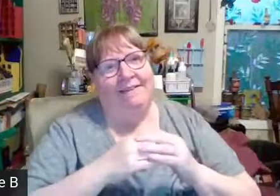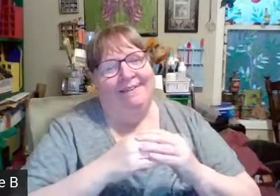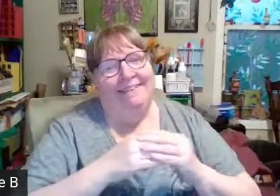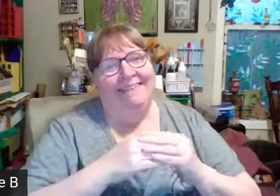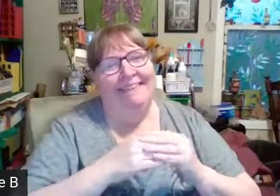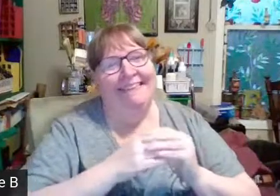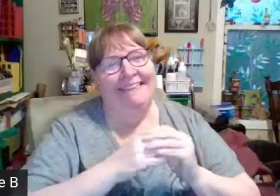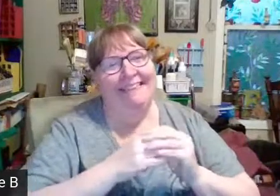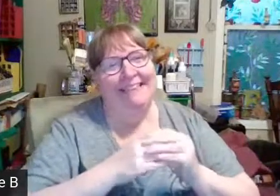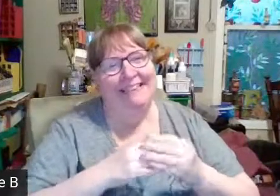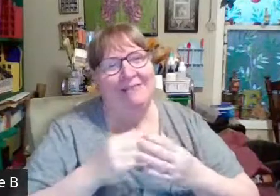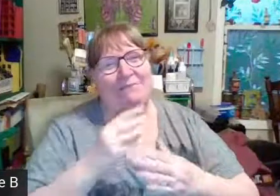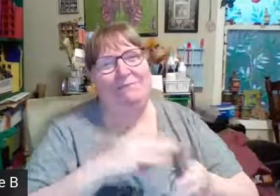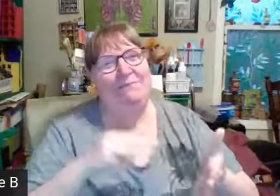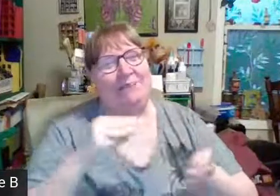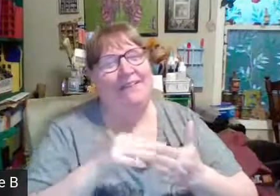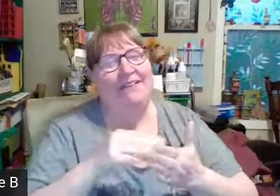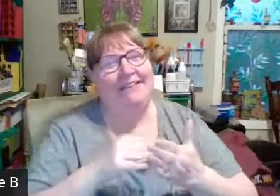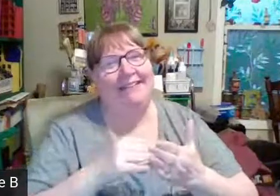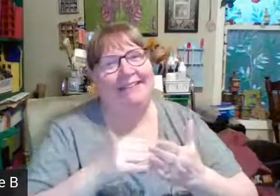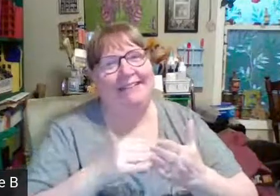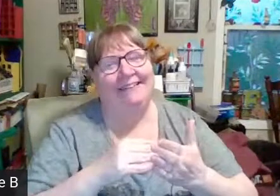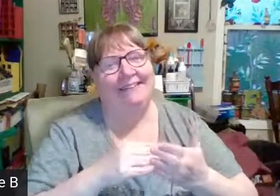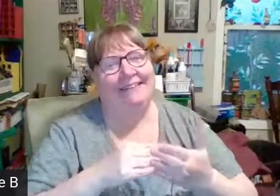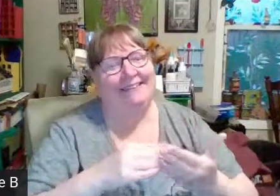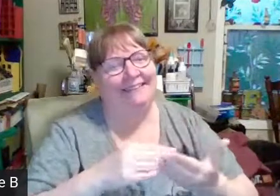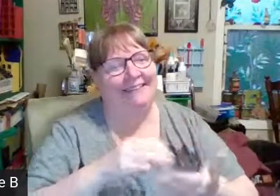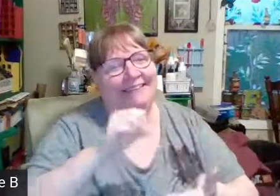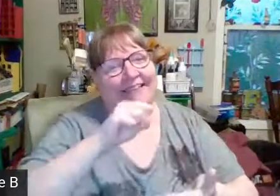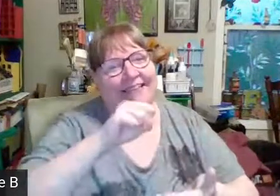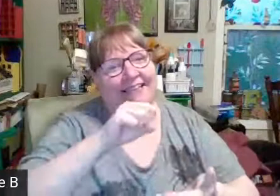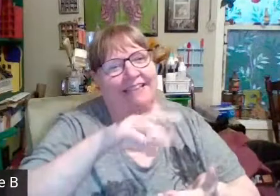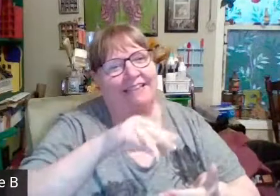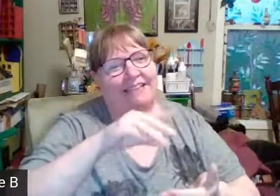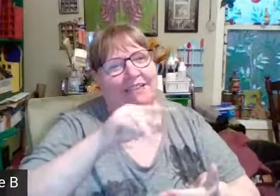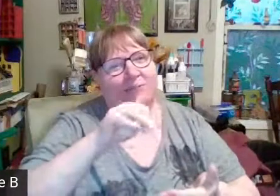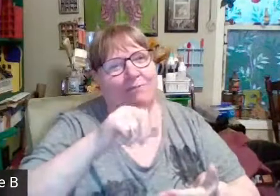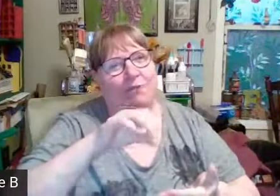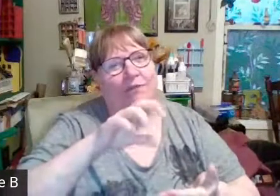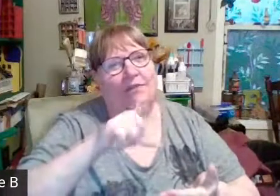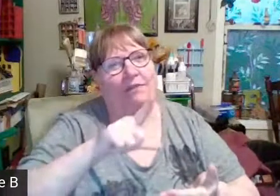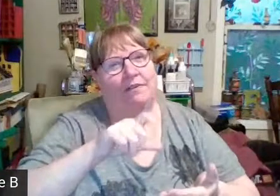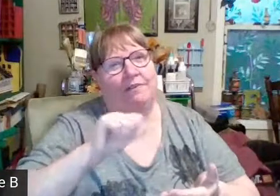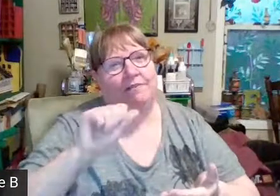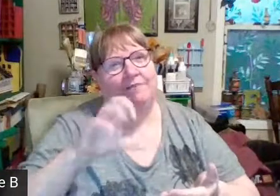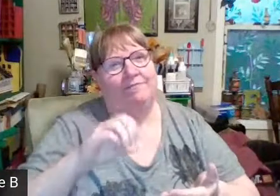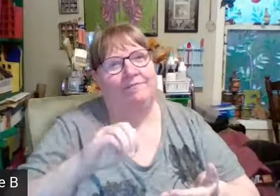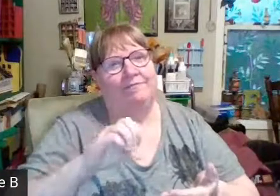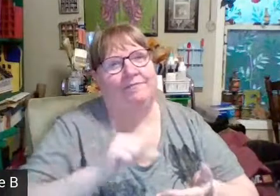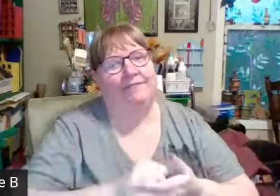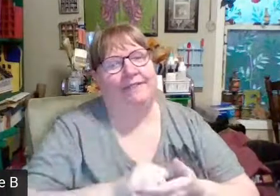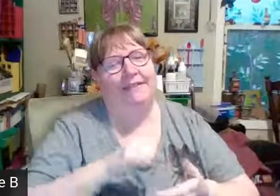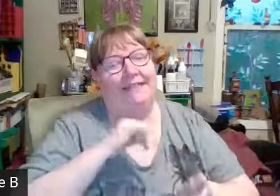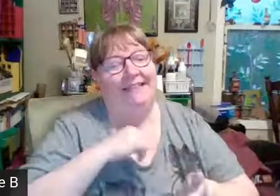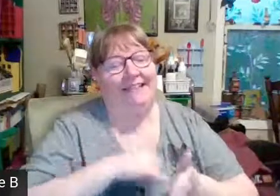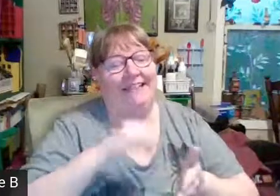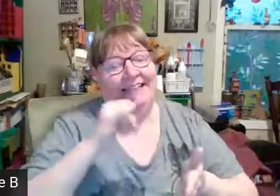smile list. I know, right? The more simpler it is, the more kits you're going to get. That's just the bottom line for